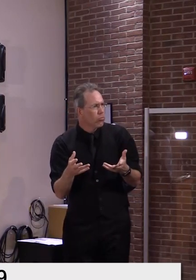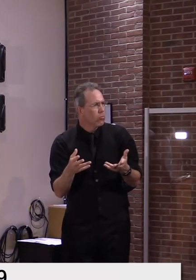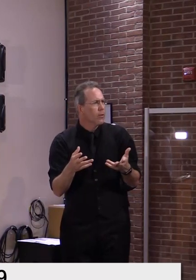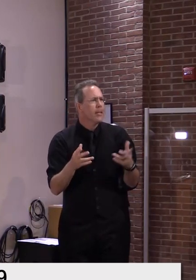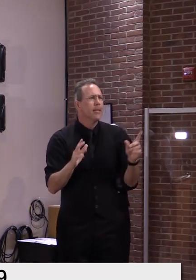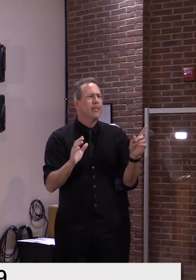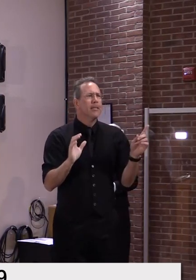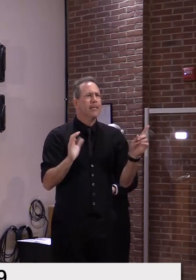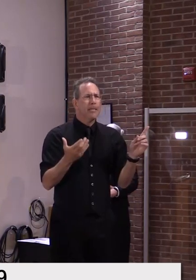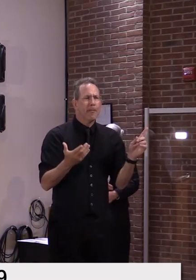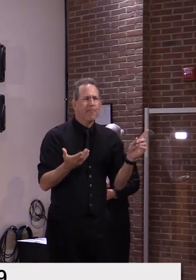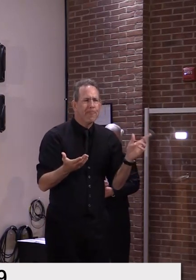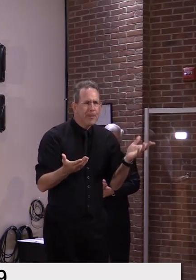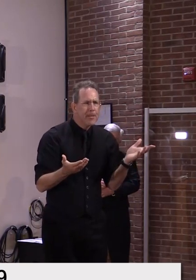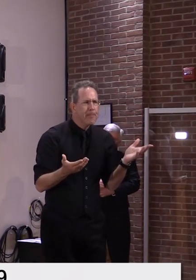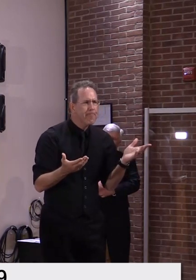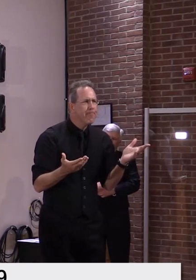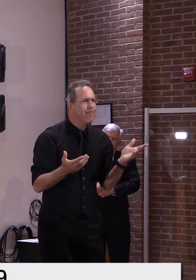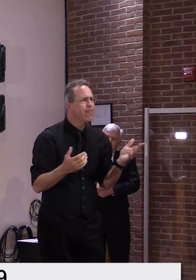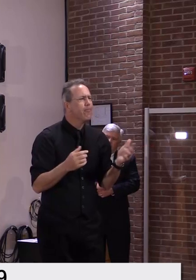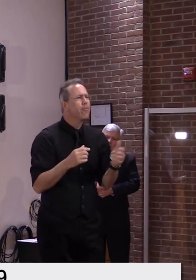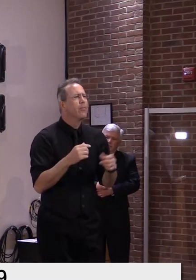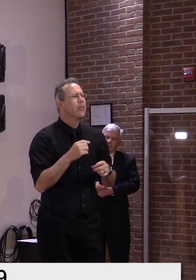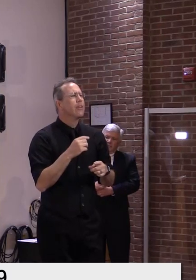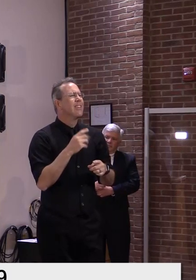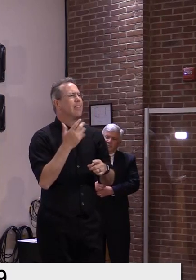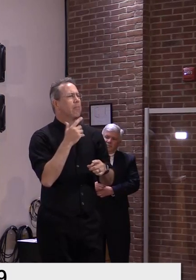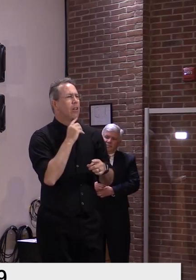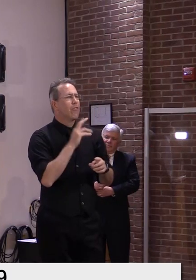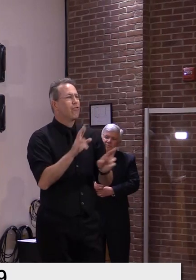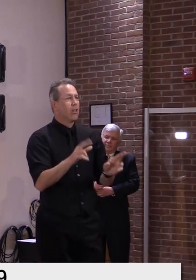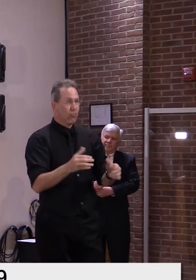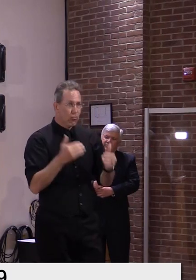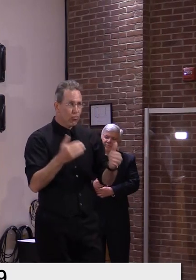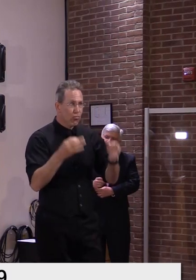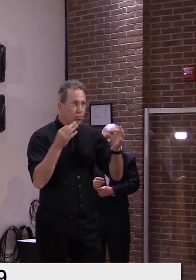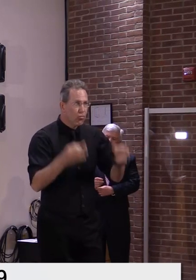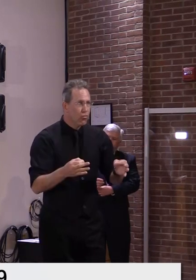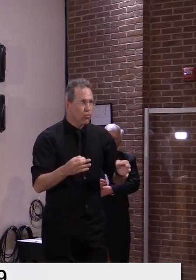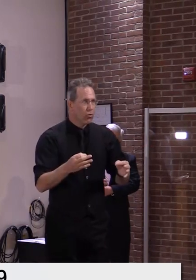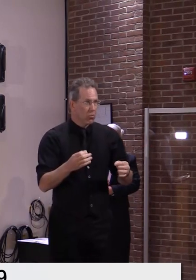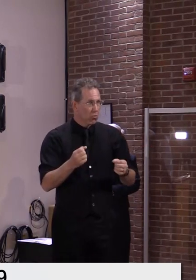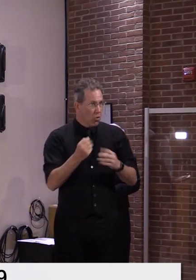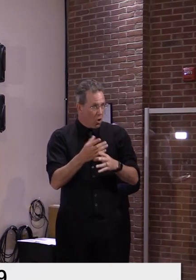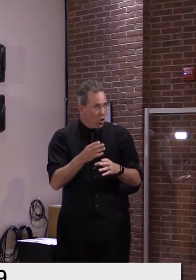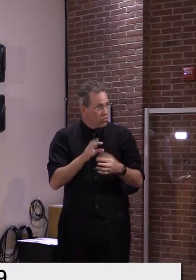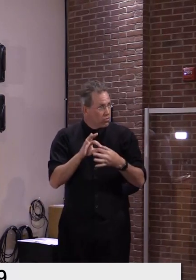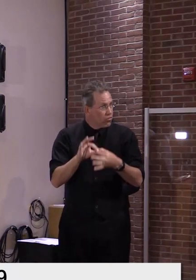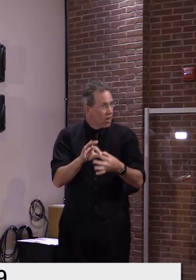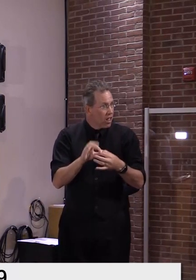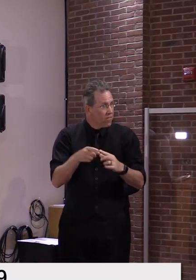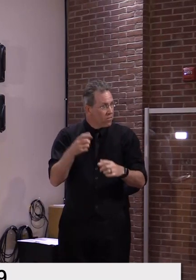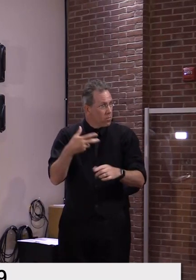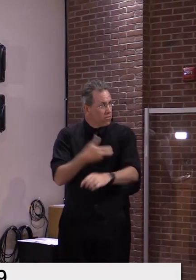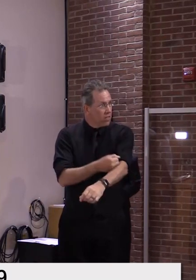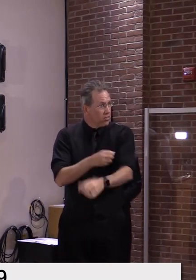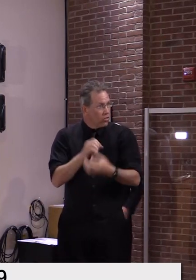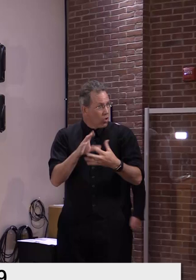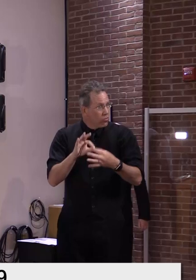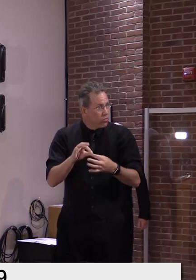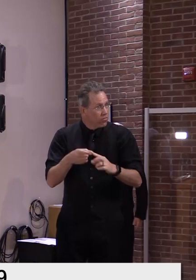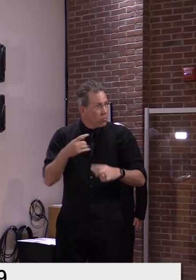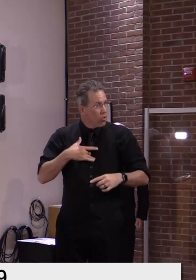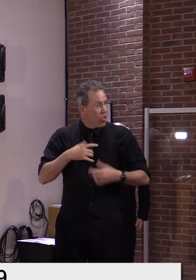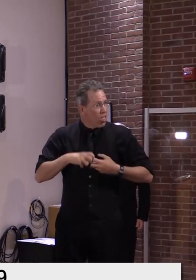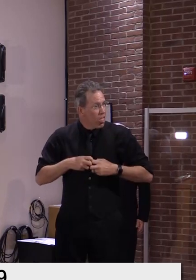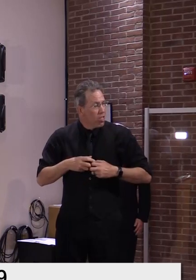true causal association. They have very few cases to work with, apparently, and it's